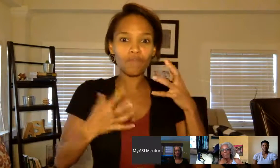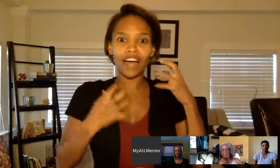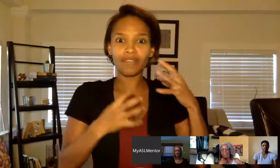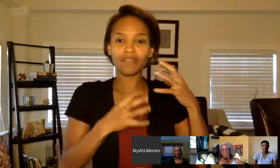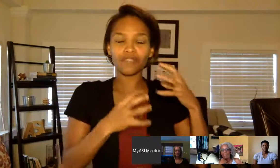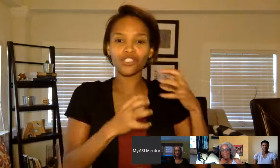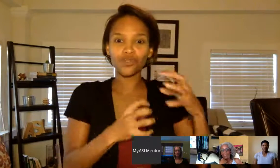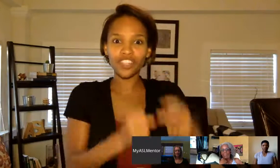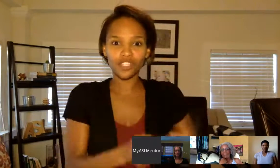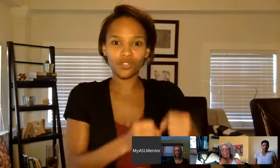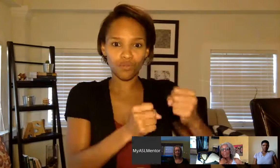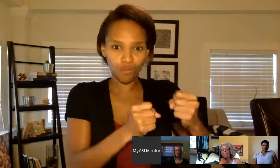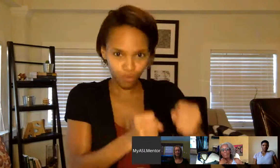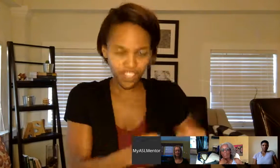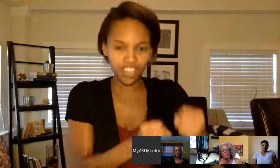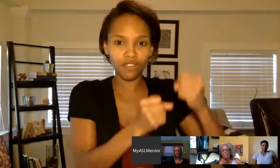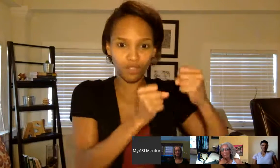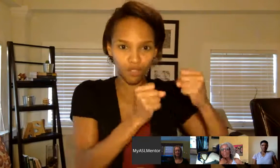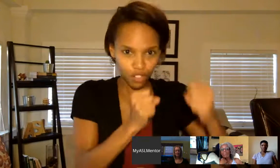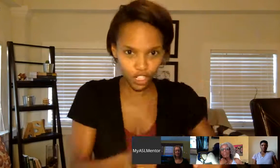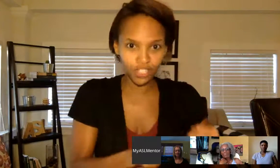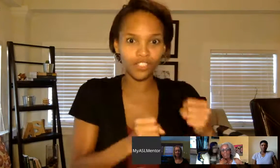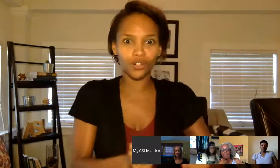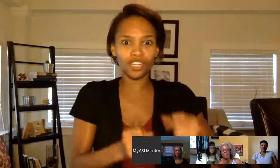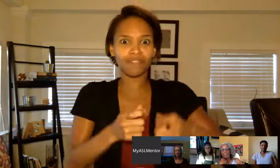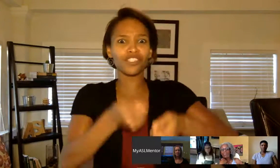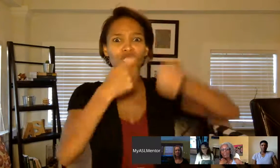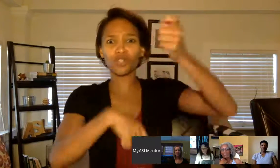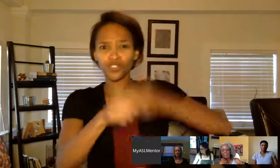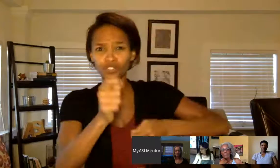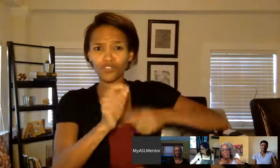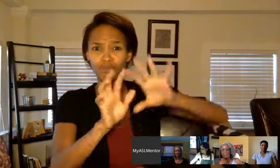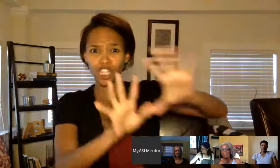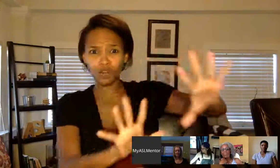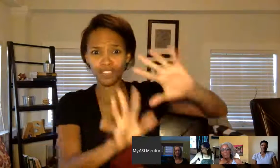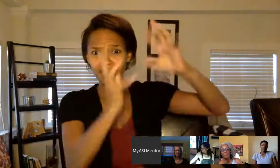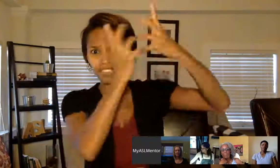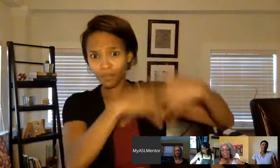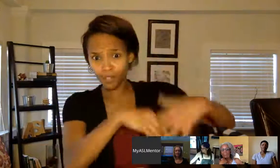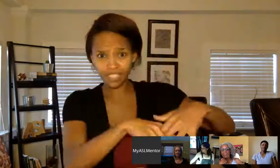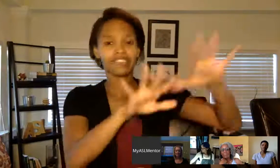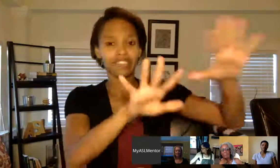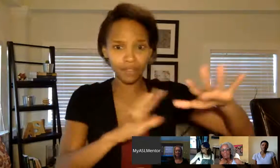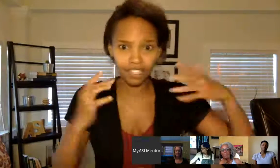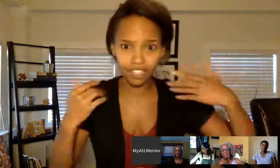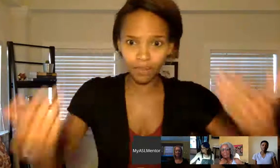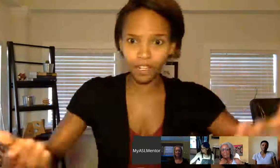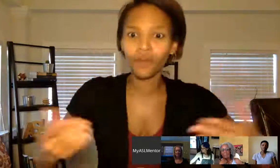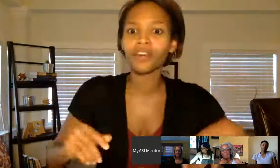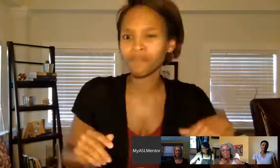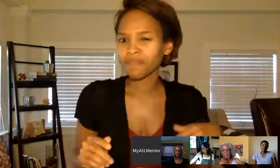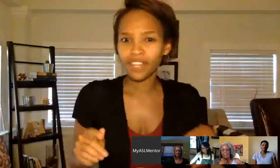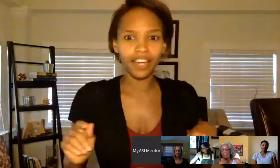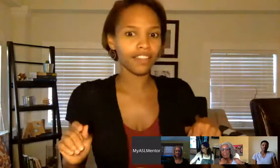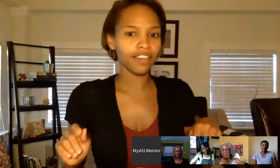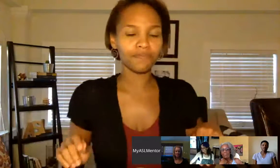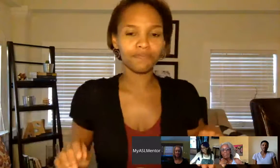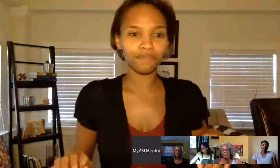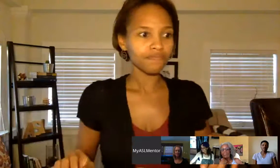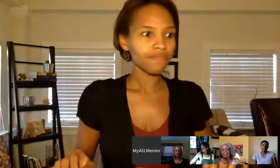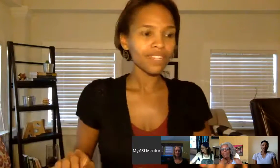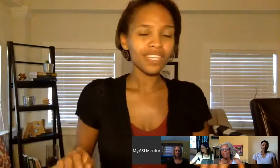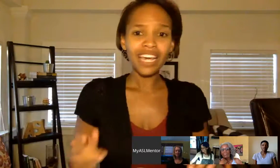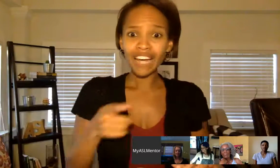know I'm not going to be able to do this thing good. So can we just switch for a few minutes while this works, and then we can keep going, kind of